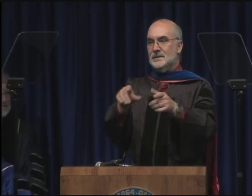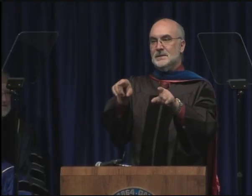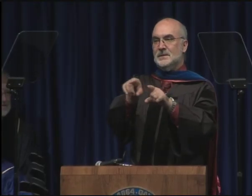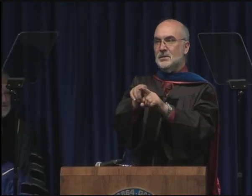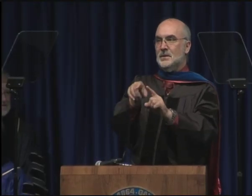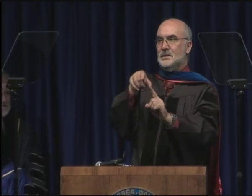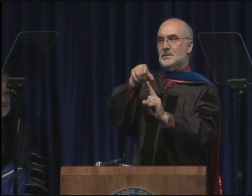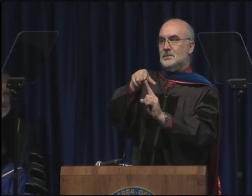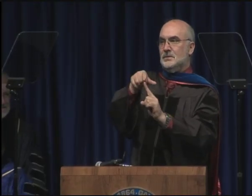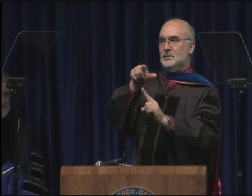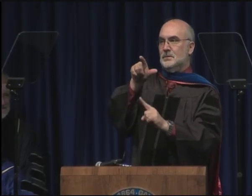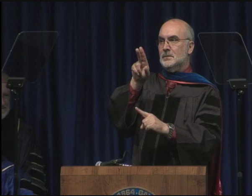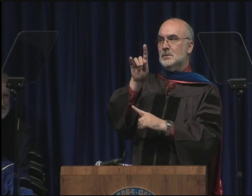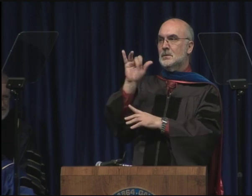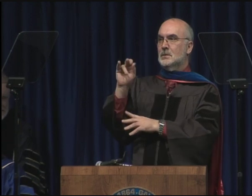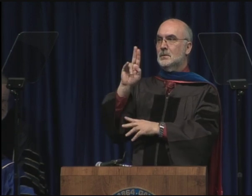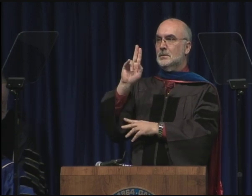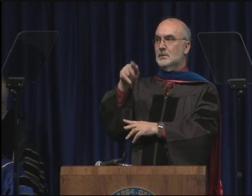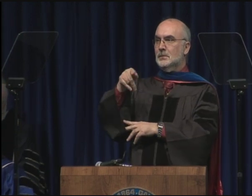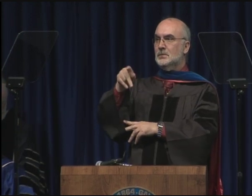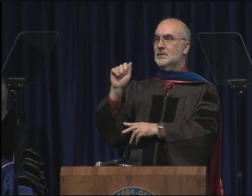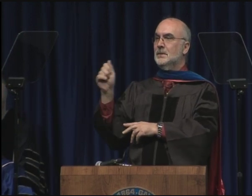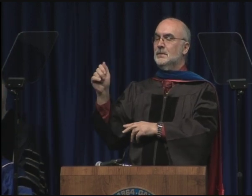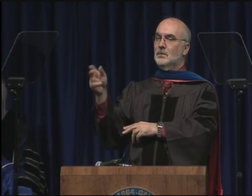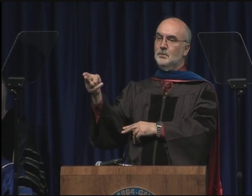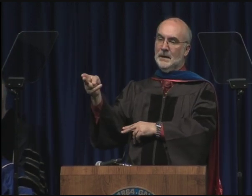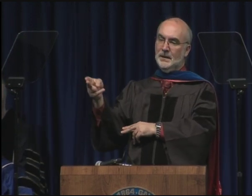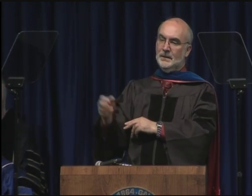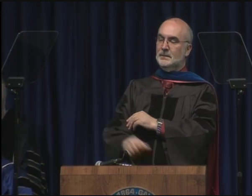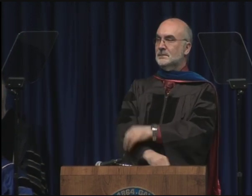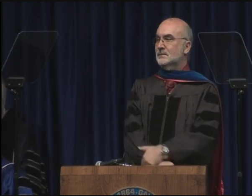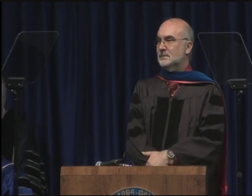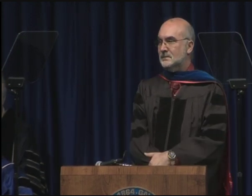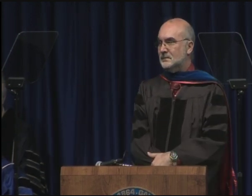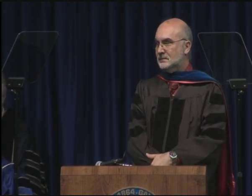and also congratulations to Lucy Upa.